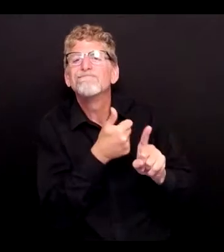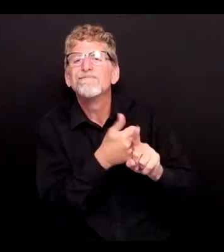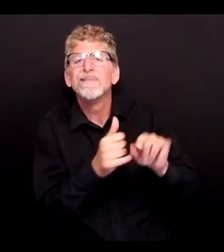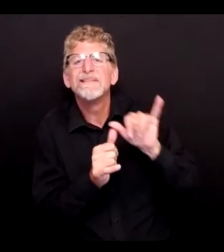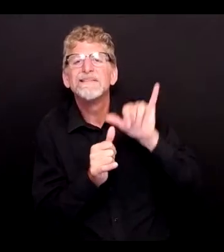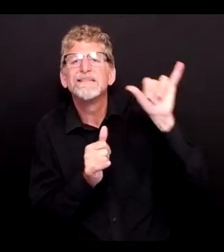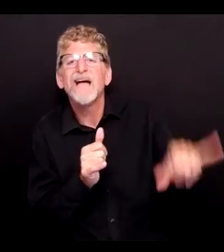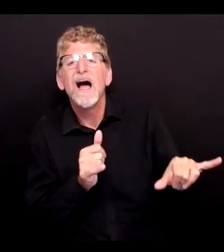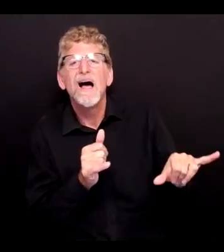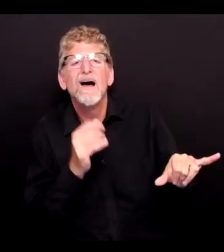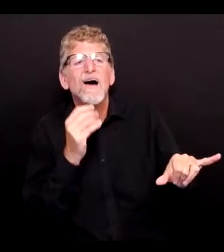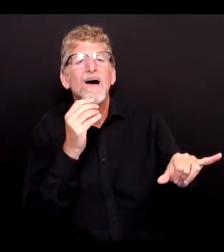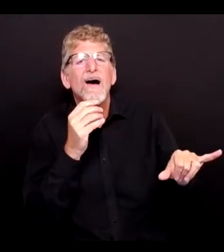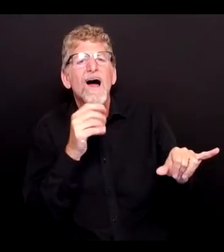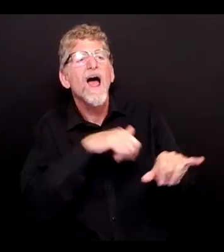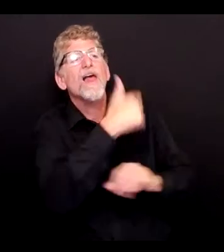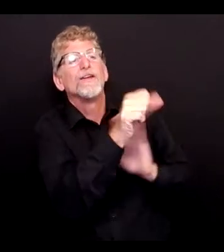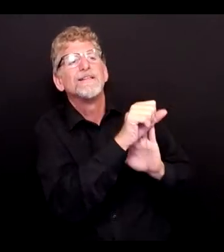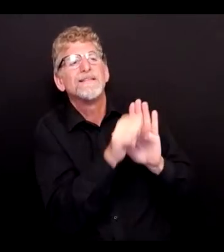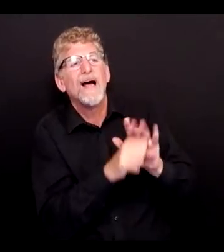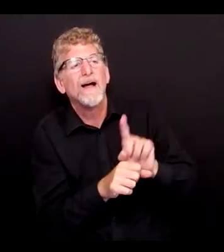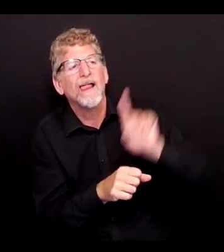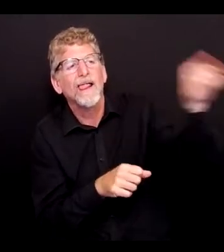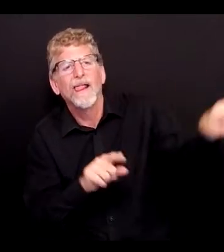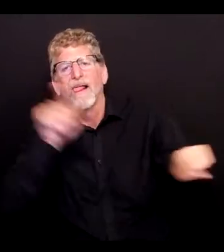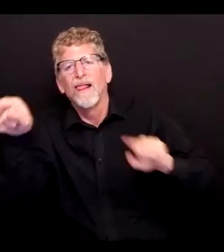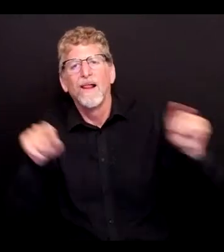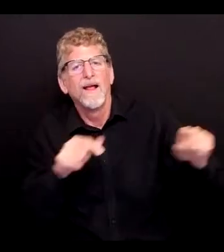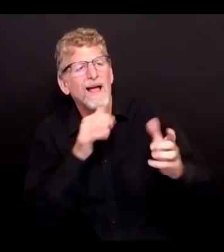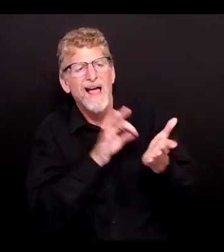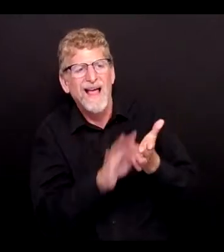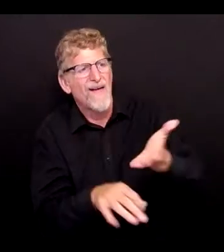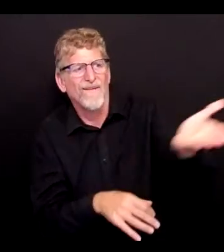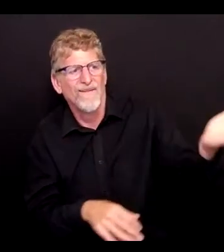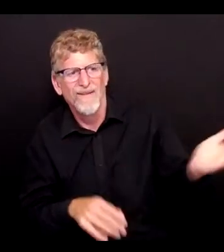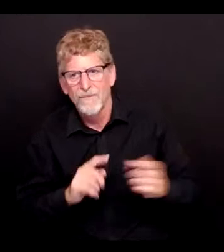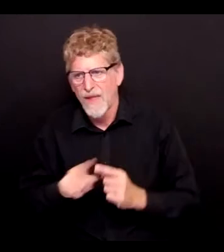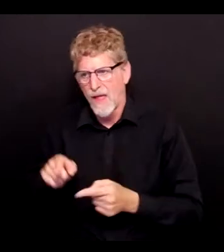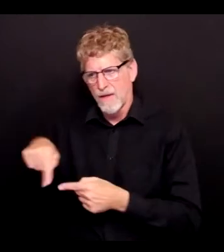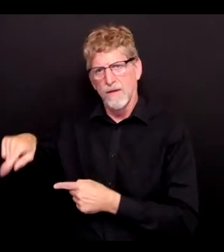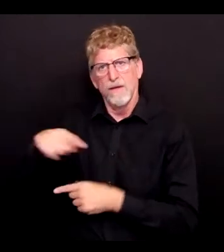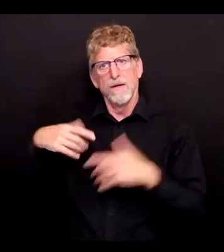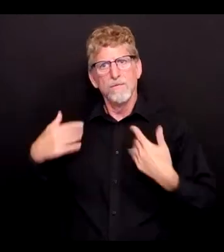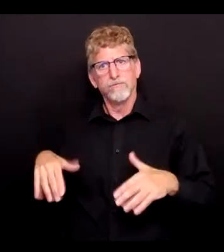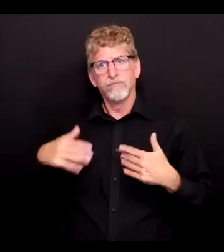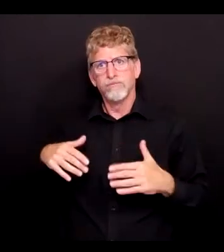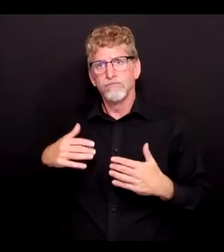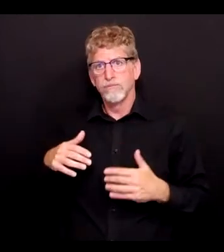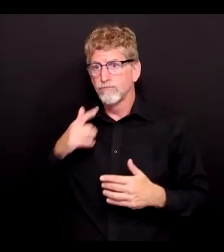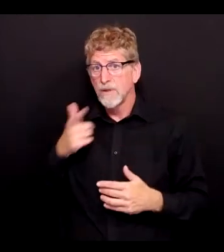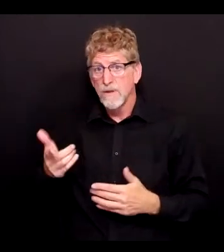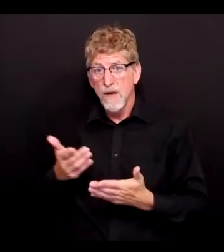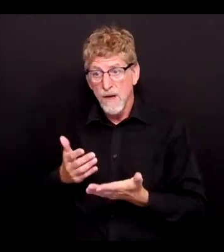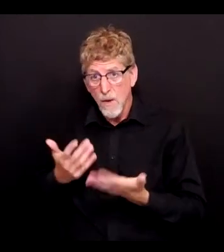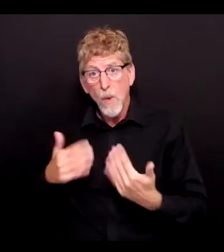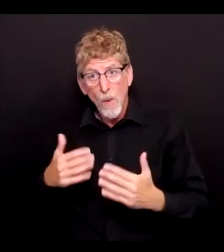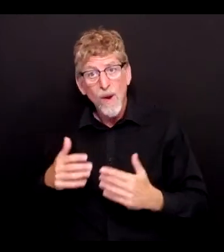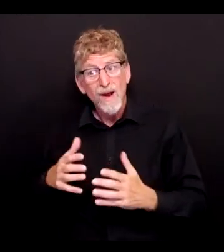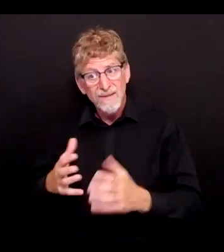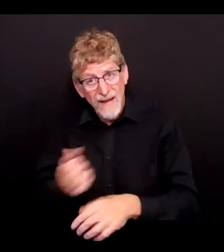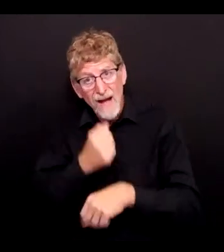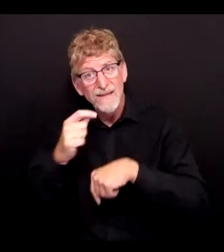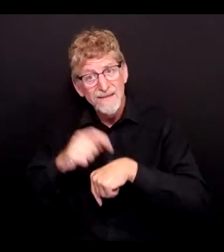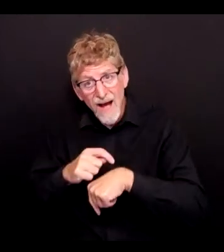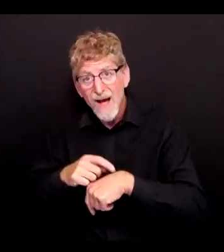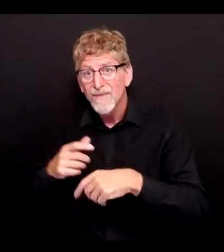vaccinated elsewhere, for example. But that's, it does suggest that it's going to take us some time to get to that overall 80%